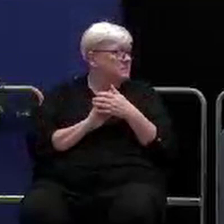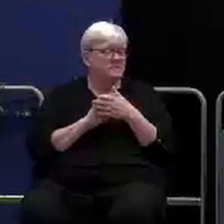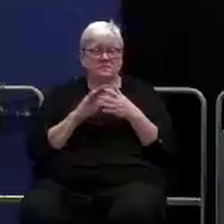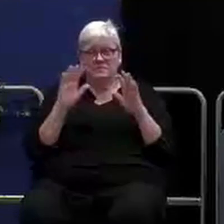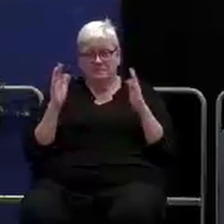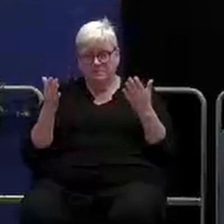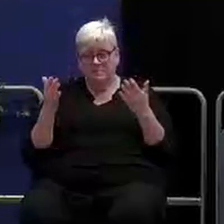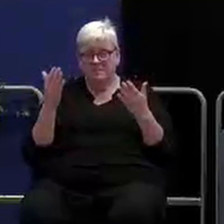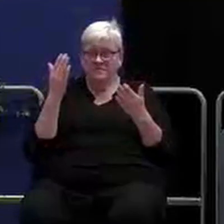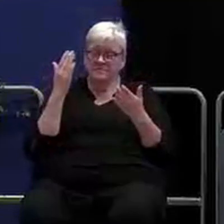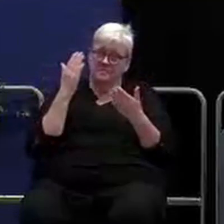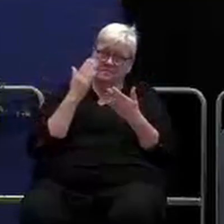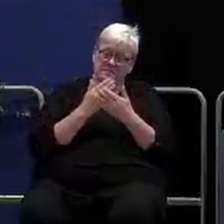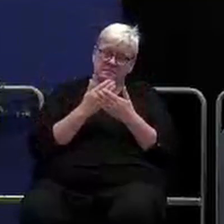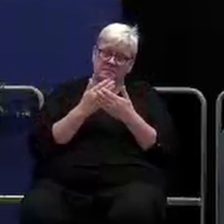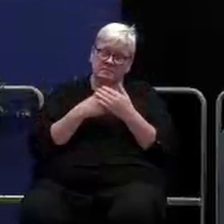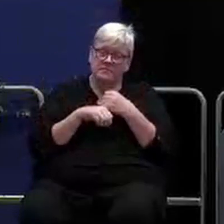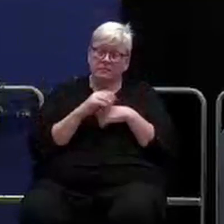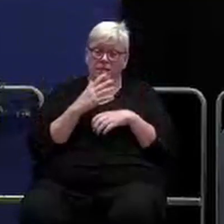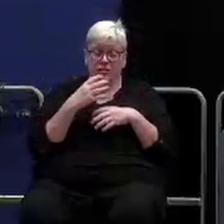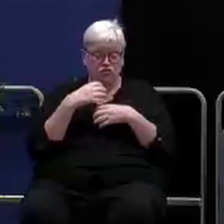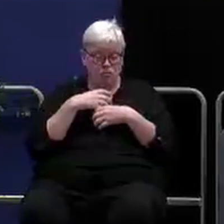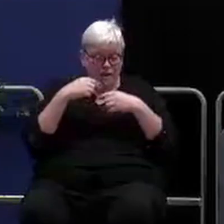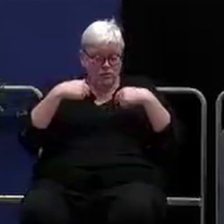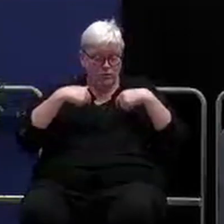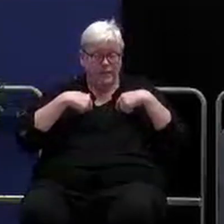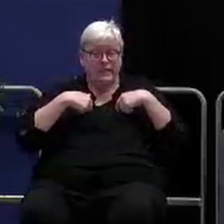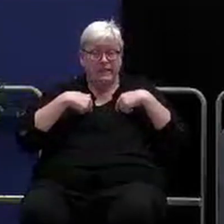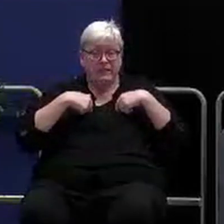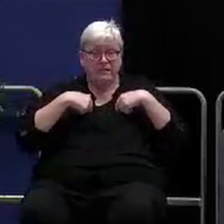However, it actually came as a surprise to me that